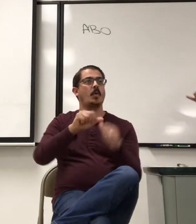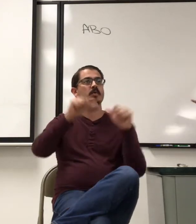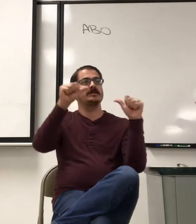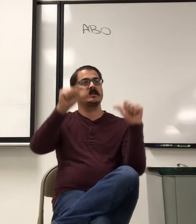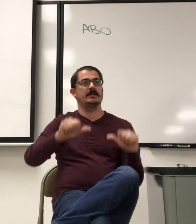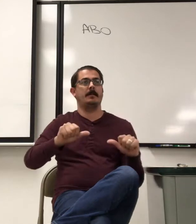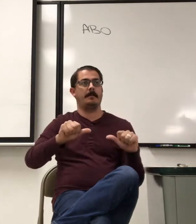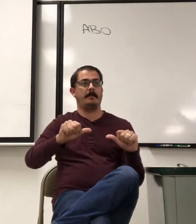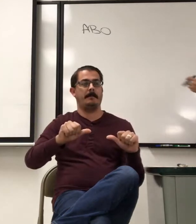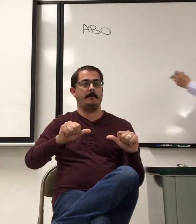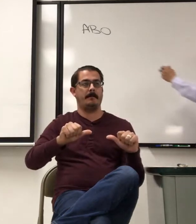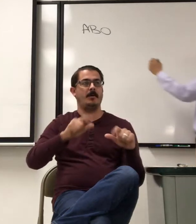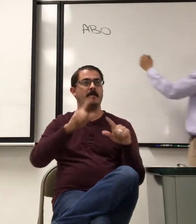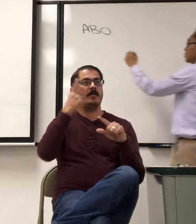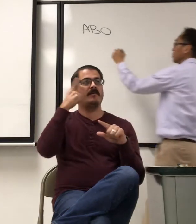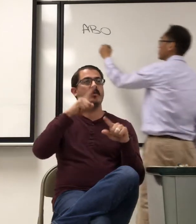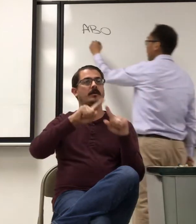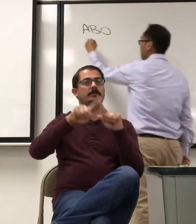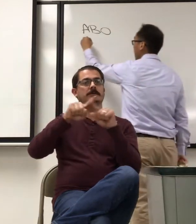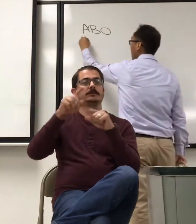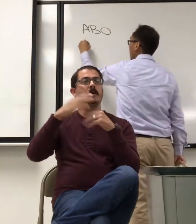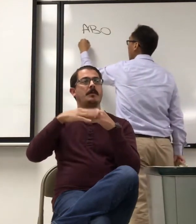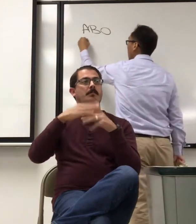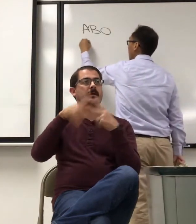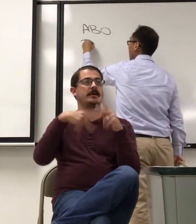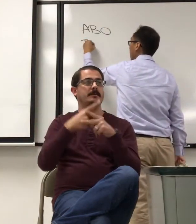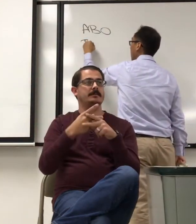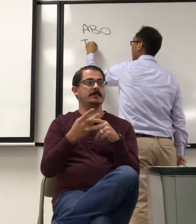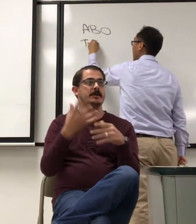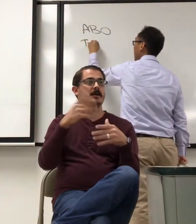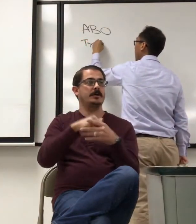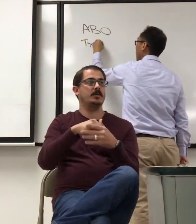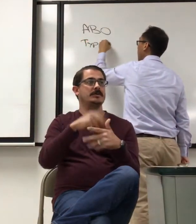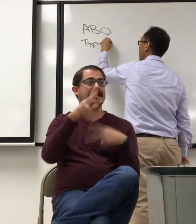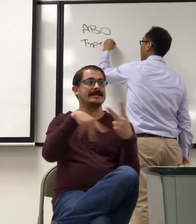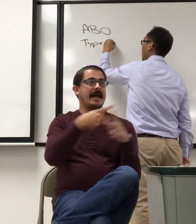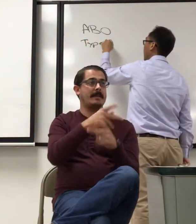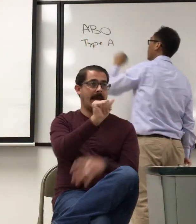for different blood types, which includes type A.